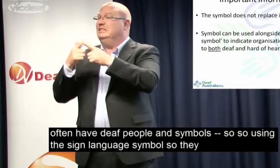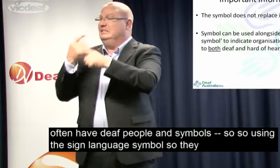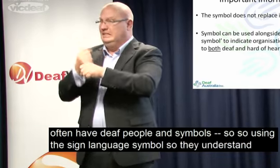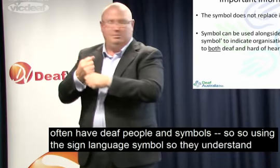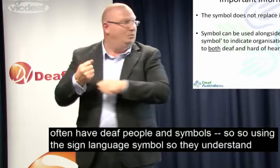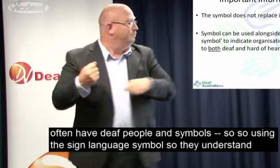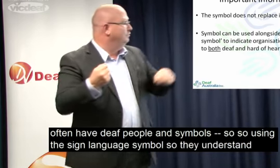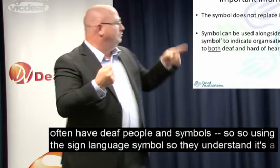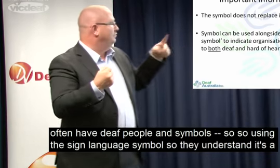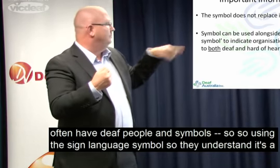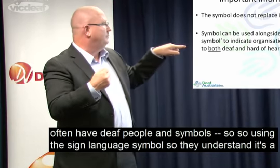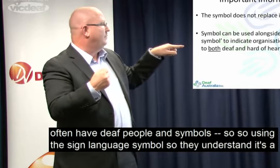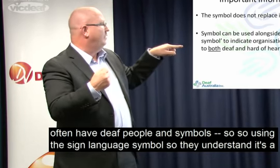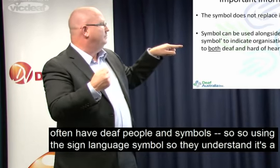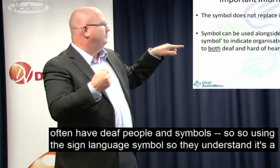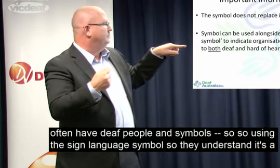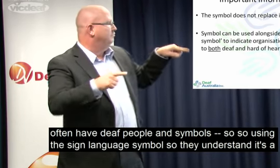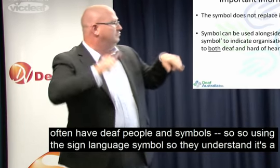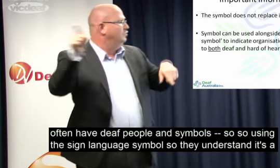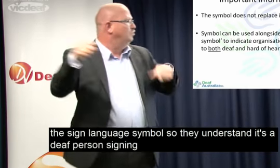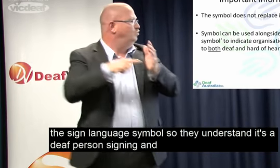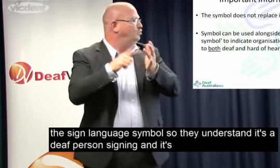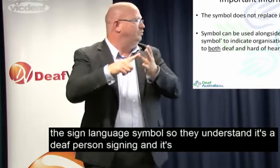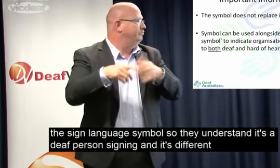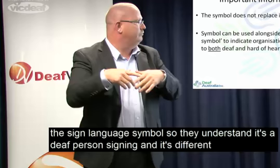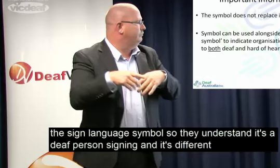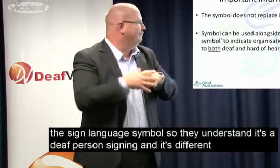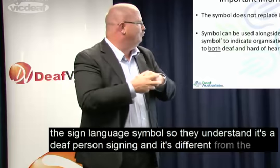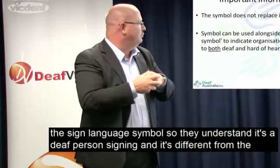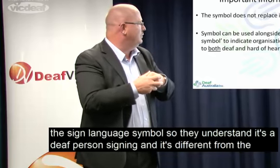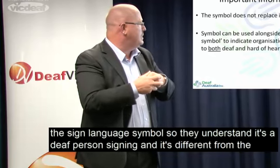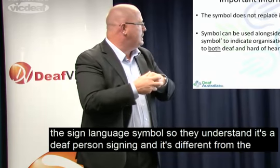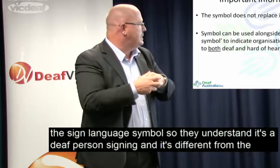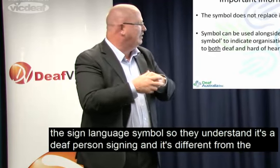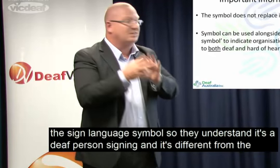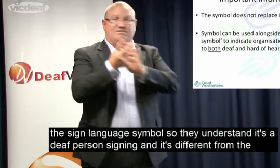as we know we do have deaf people who are involved in that process providing interpreting also at theatre performances.